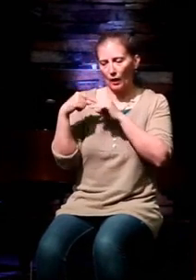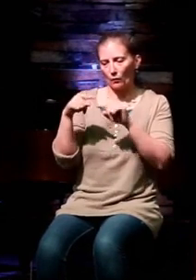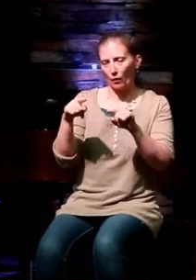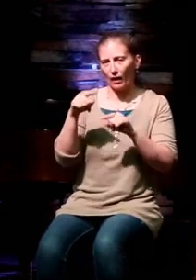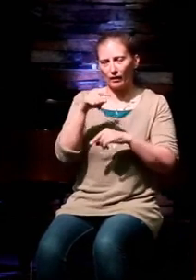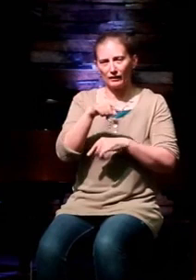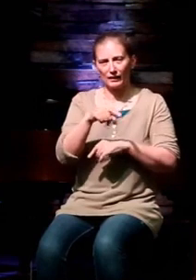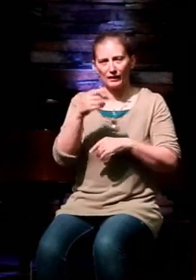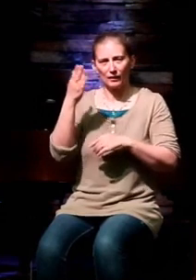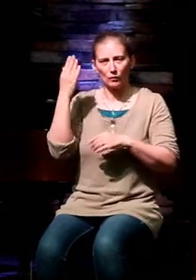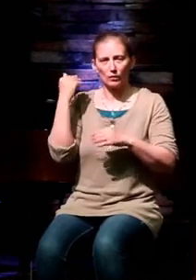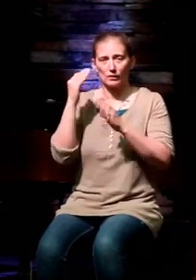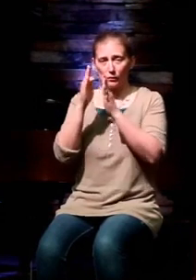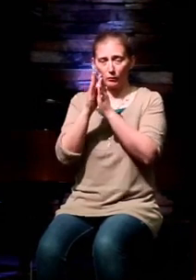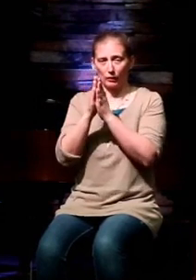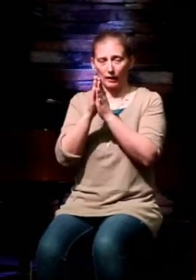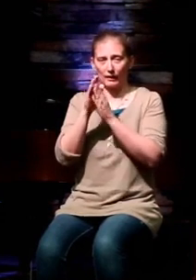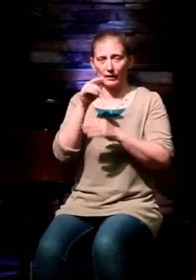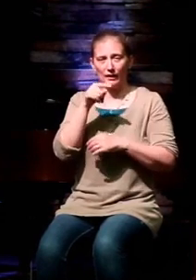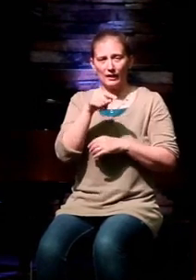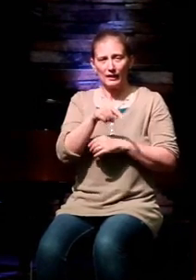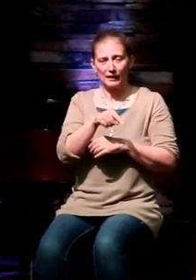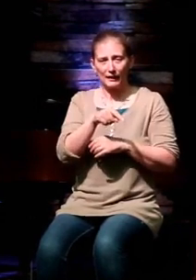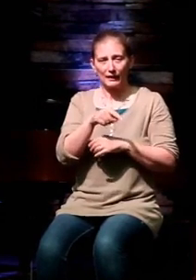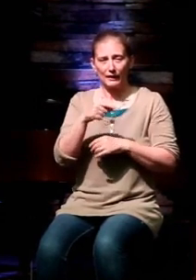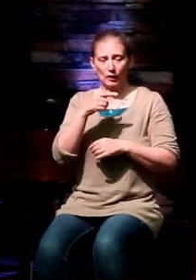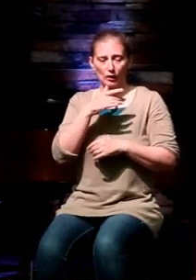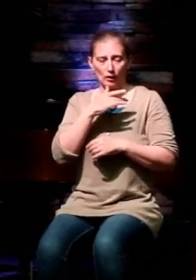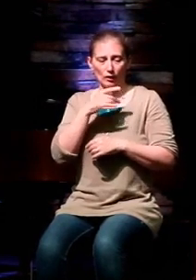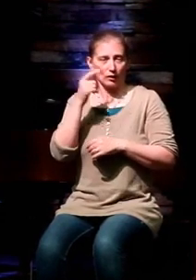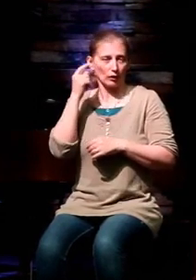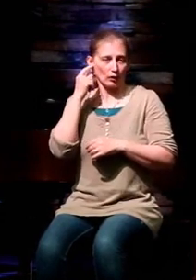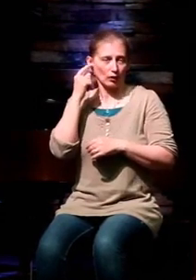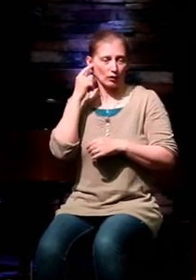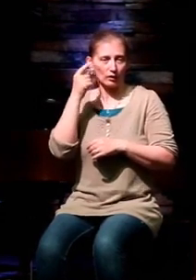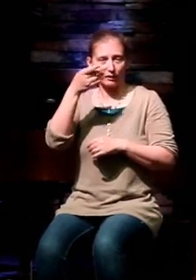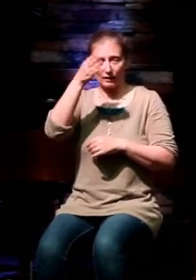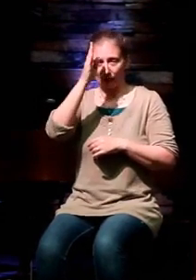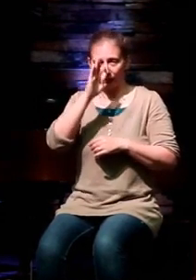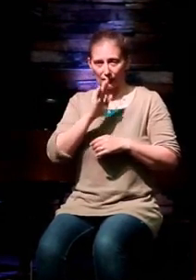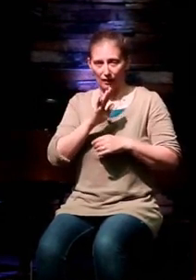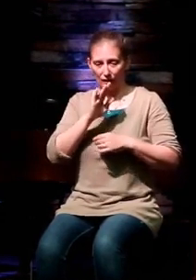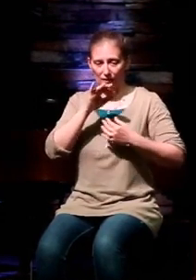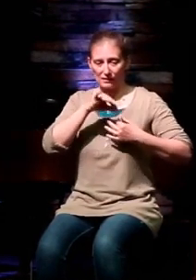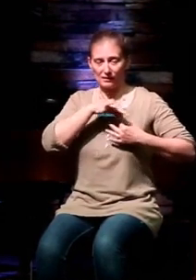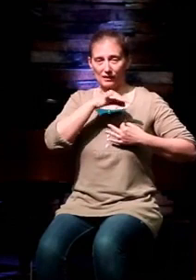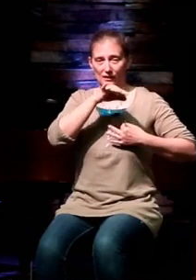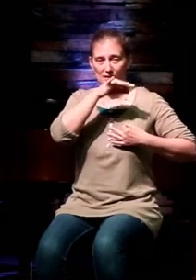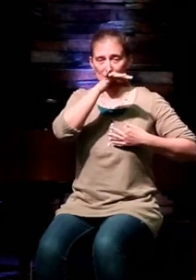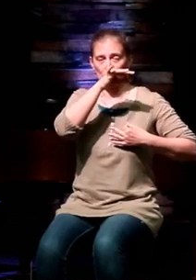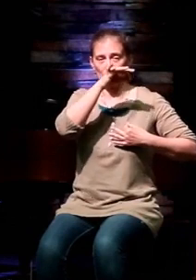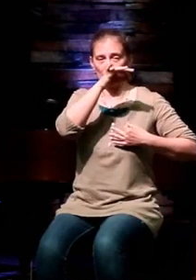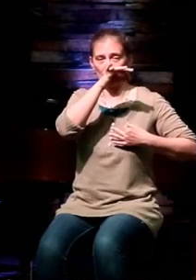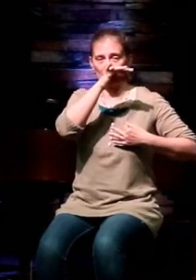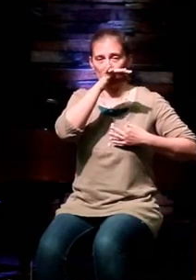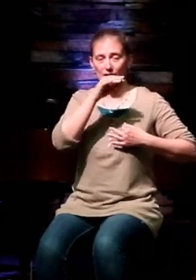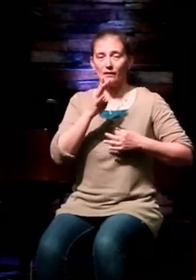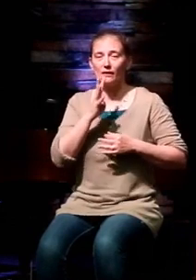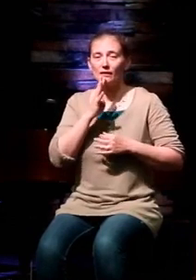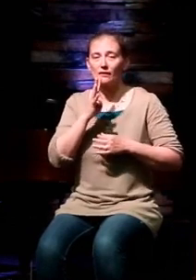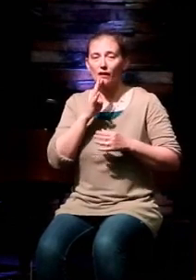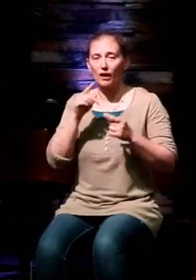heard the voice of the Spirit speak into his heart and told him about a friend of his that was in trouble and needed his